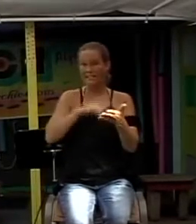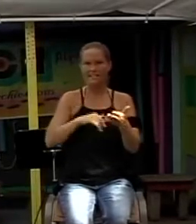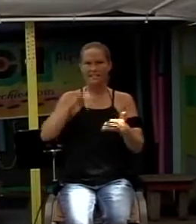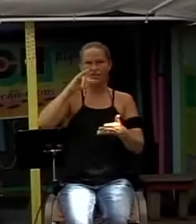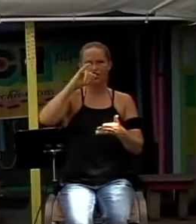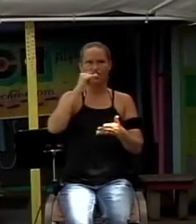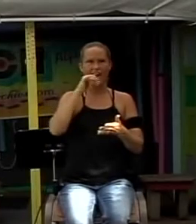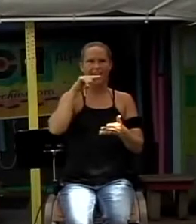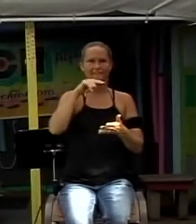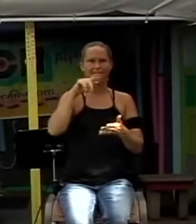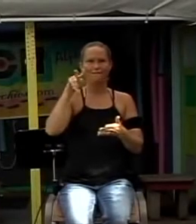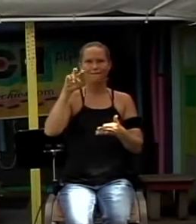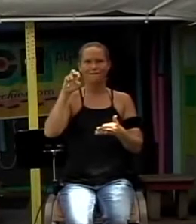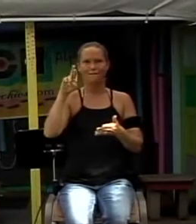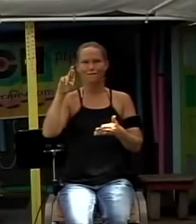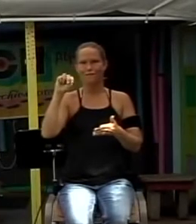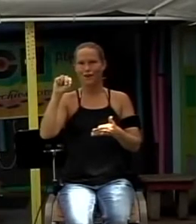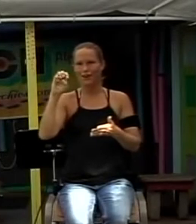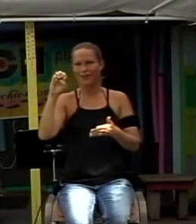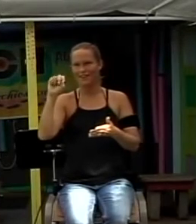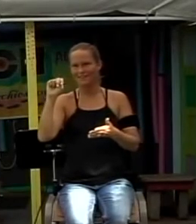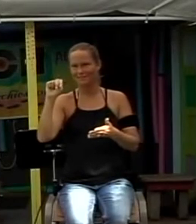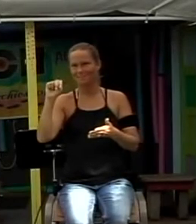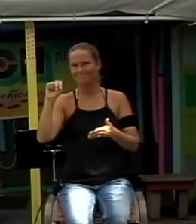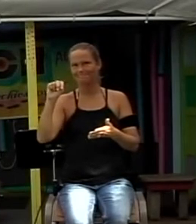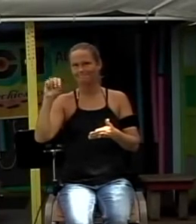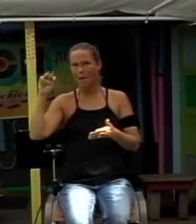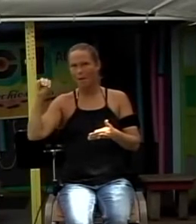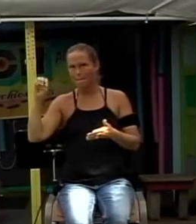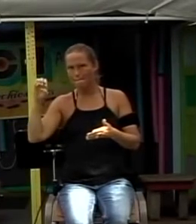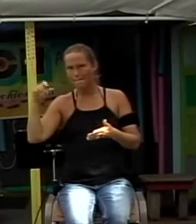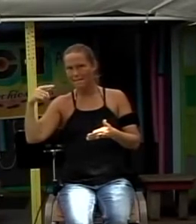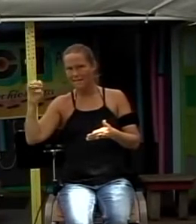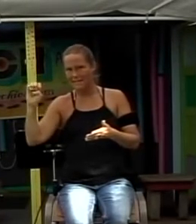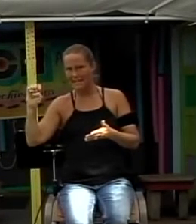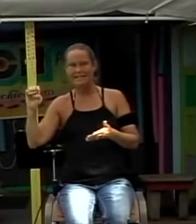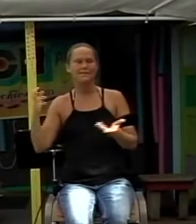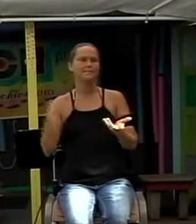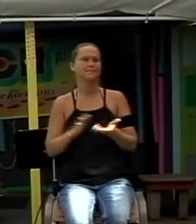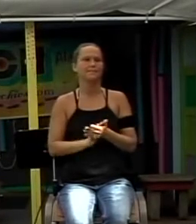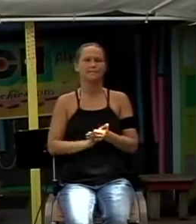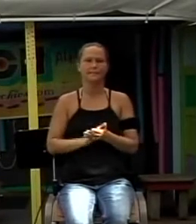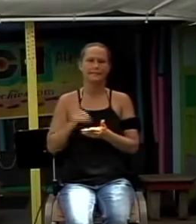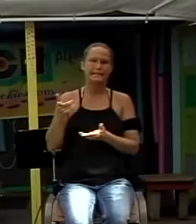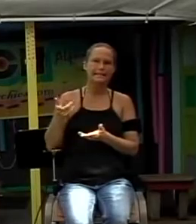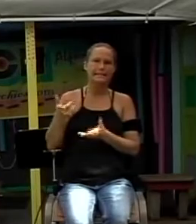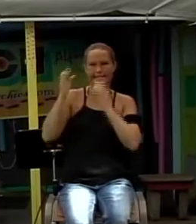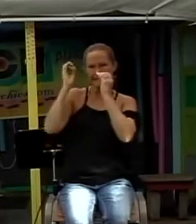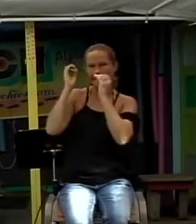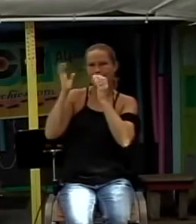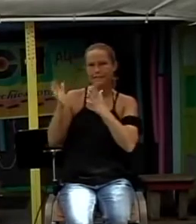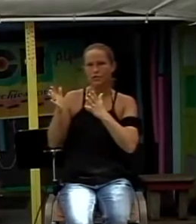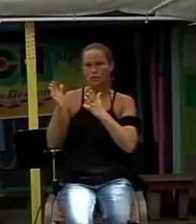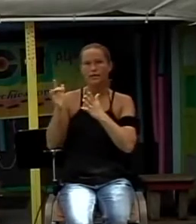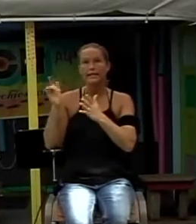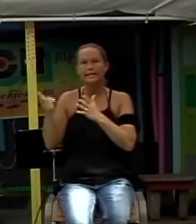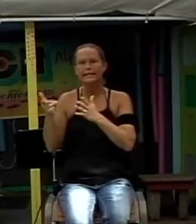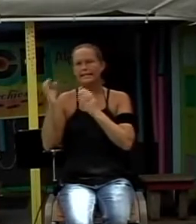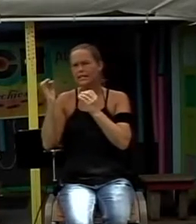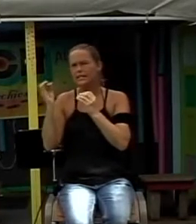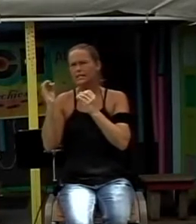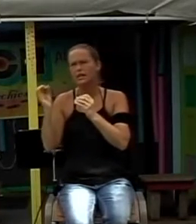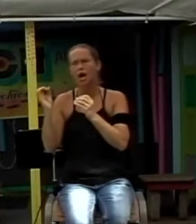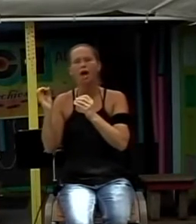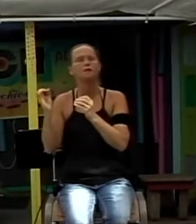some research. See what God gives you directly, then see what he'll give you through other people. The